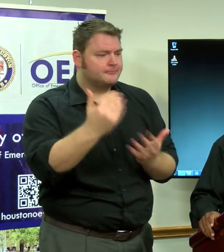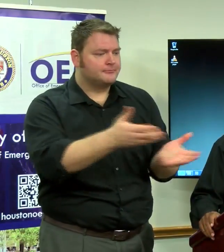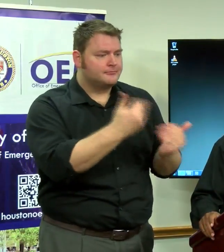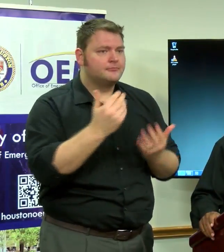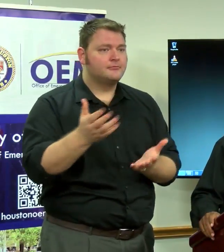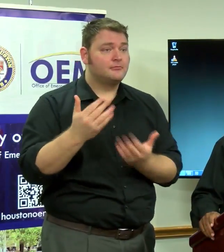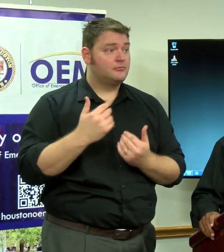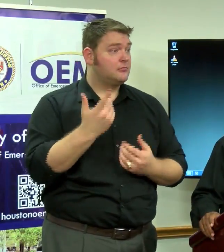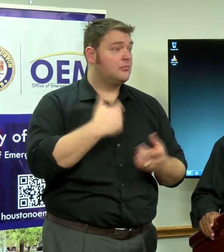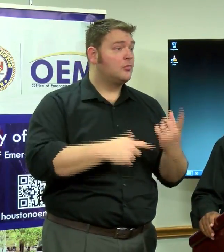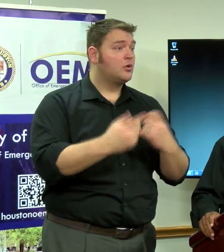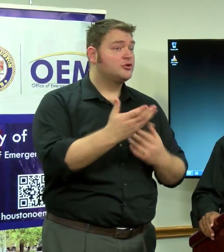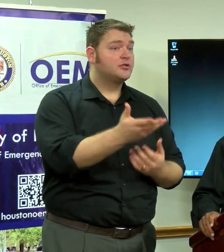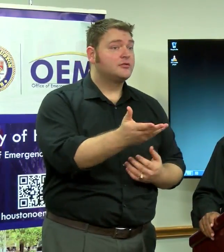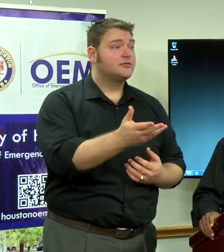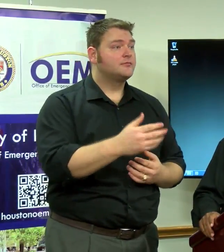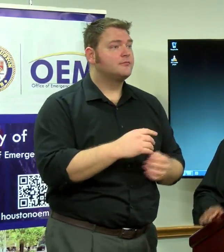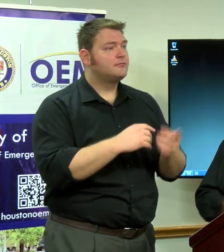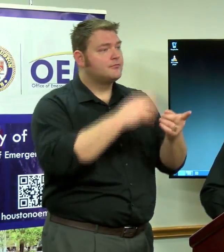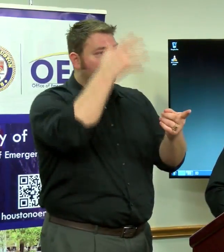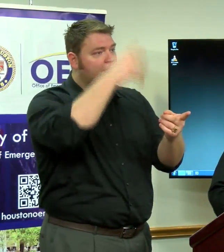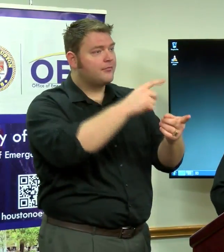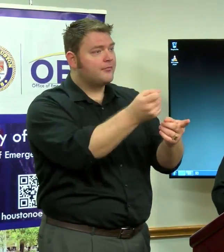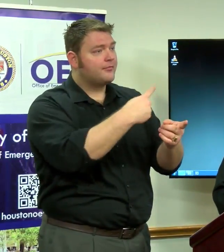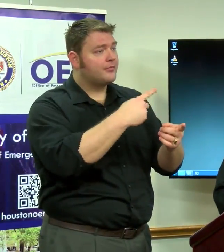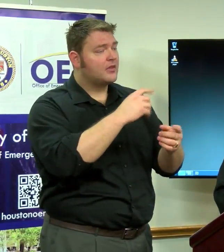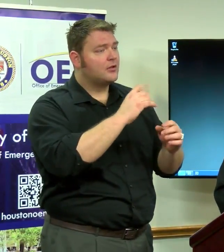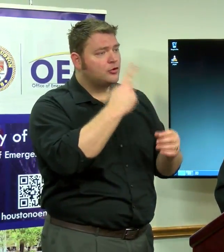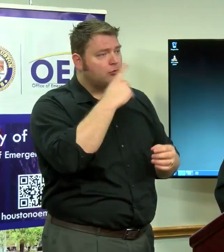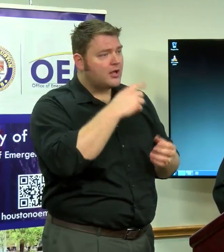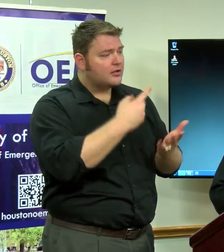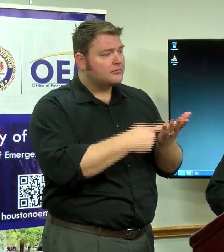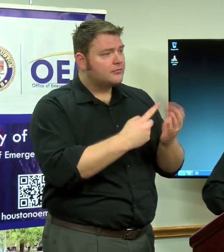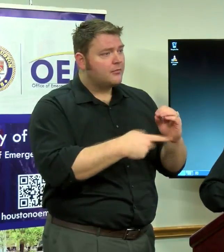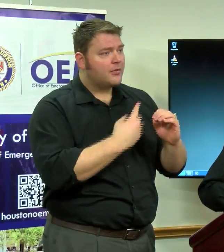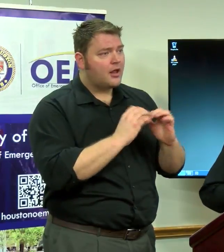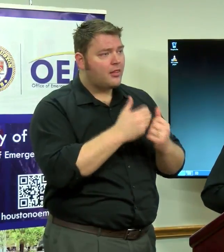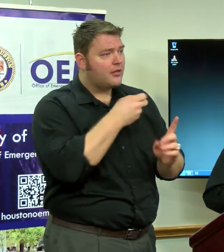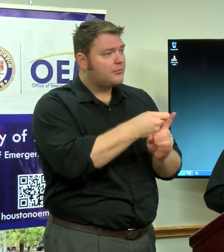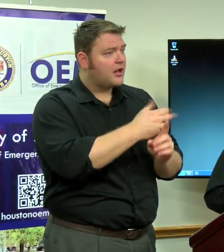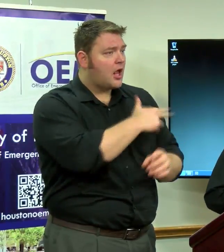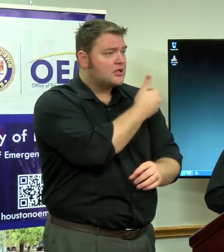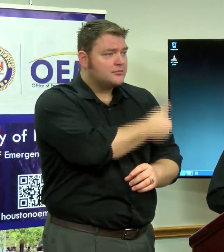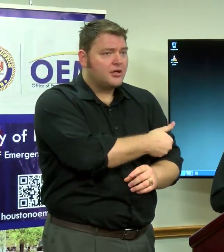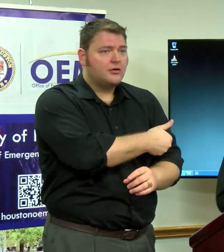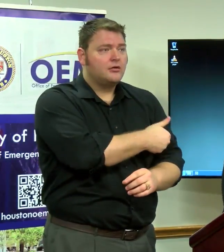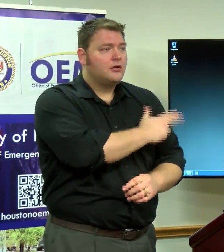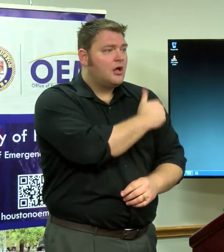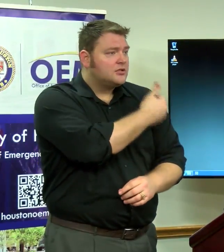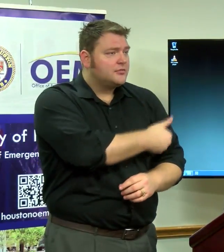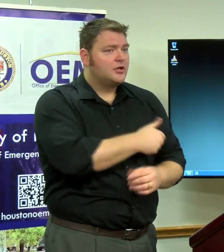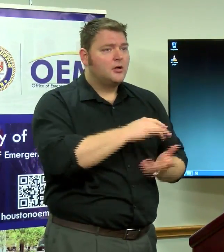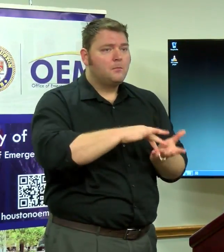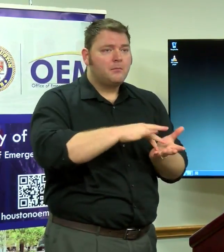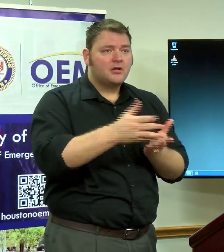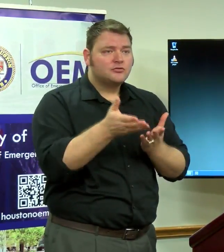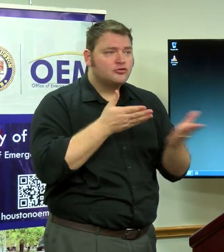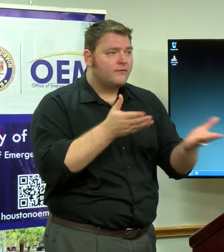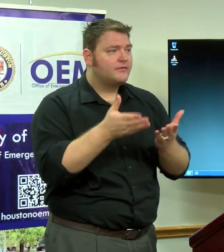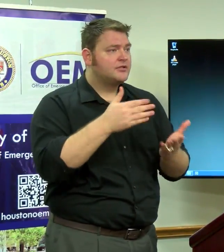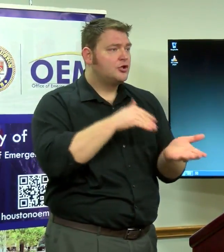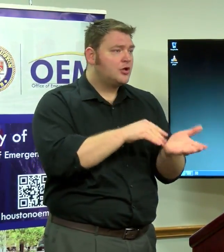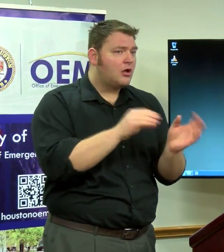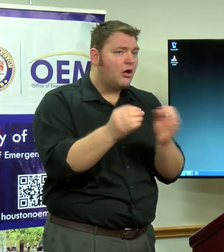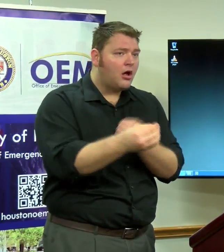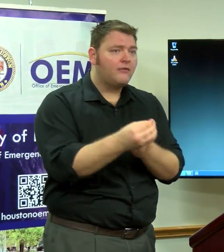Any questions? Any others? Mayor, could you Yes. talk a little bit about how this has impacted hospitals here, clinical services in the city, and